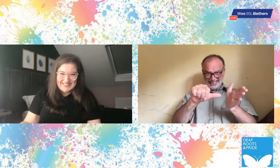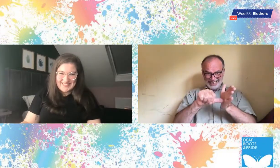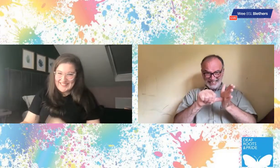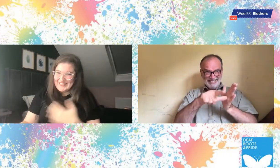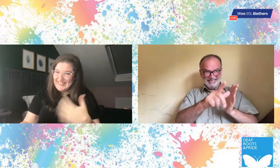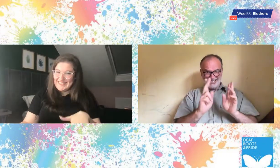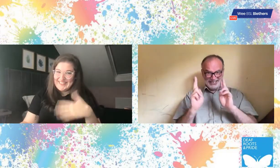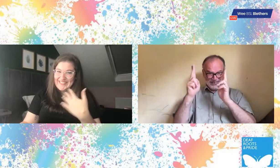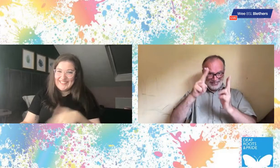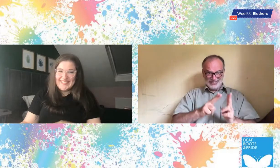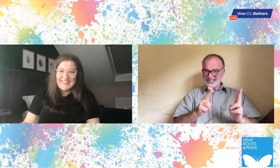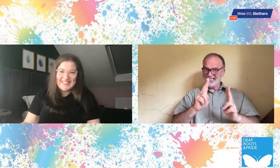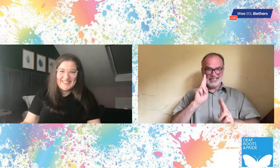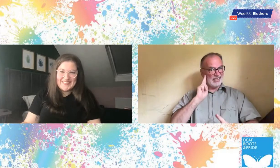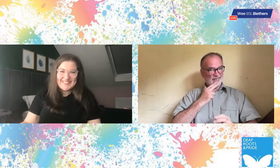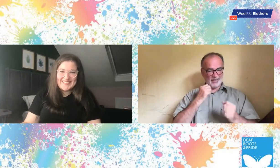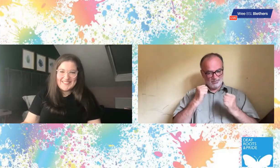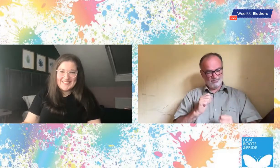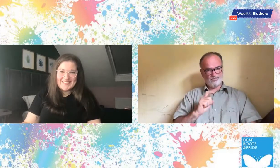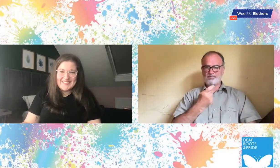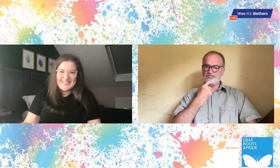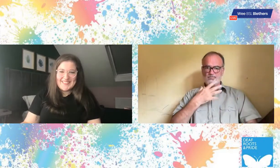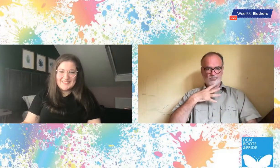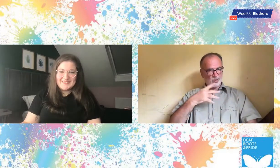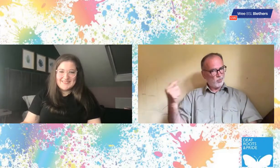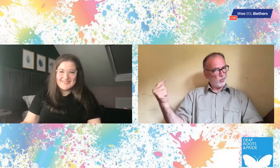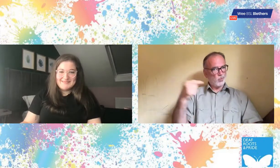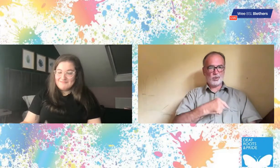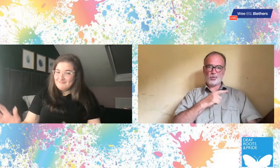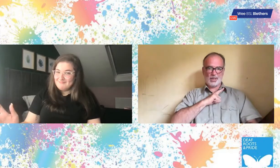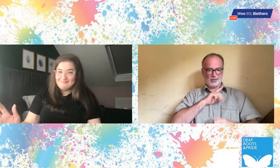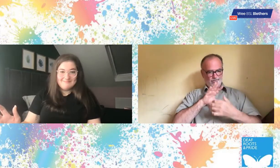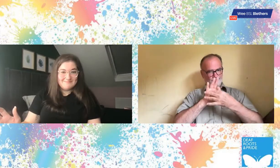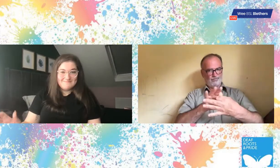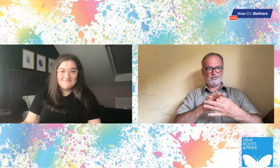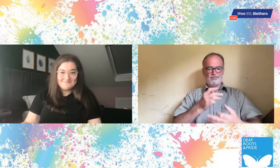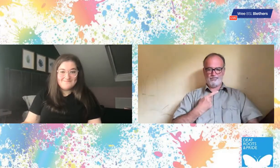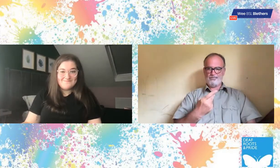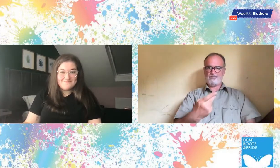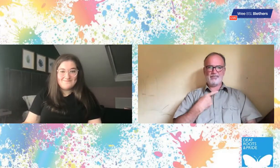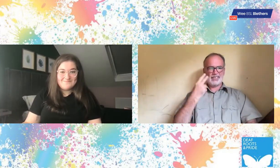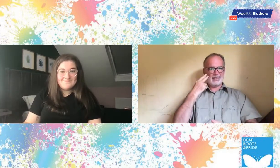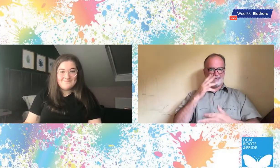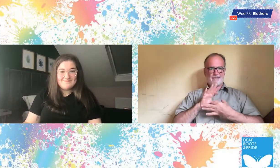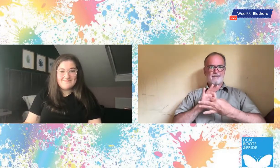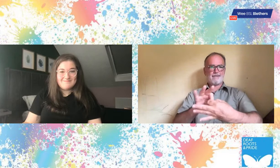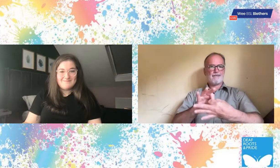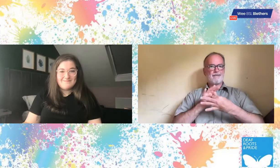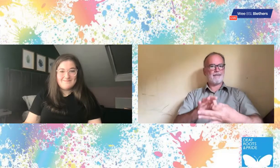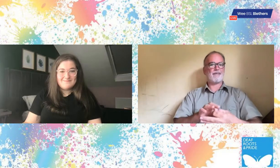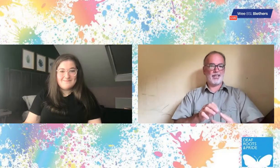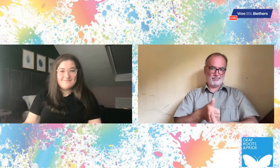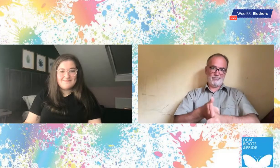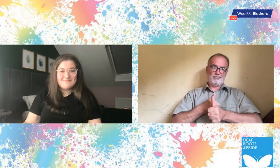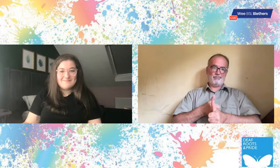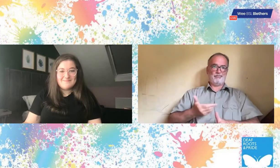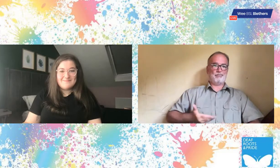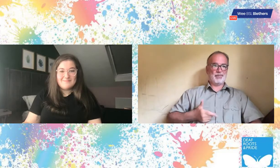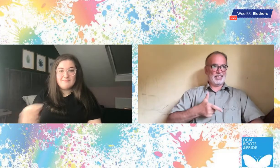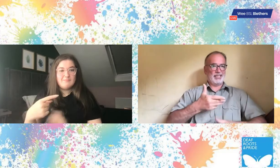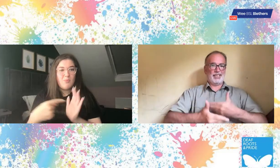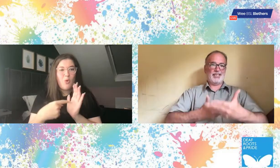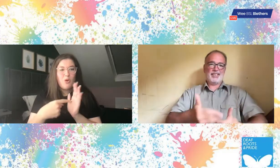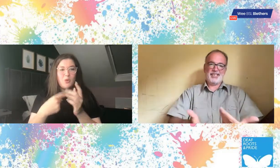yeah, coachfuls, people coming from a long way because they wanted to connect with a